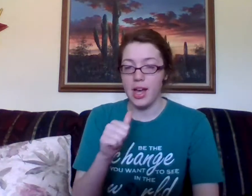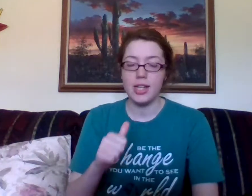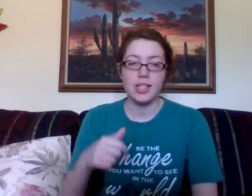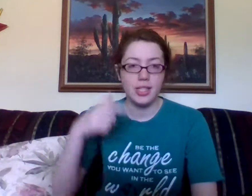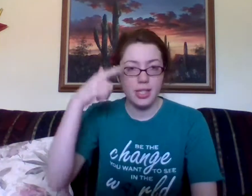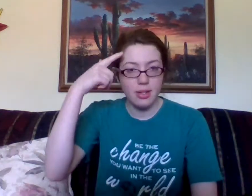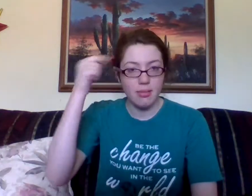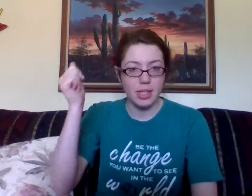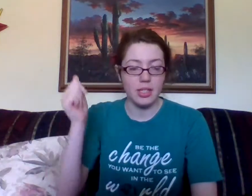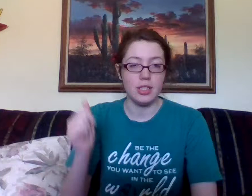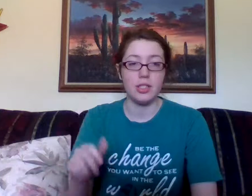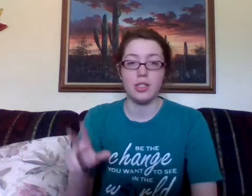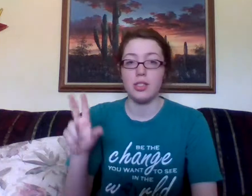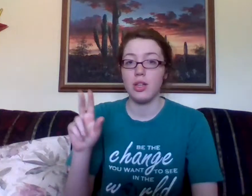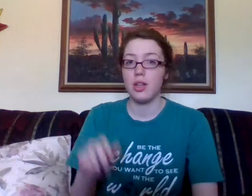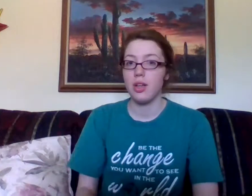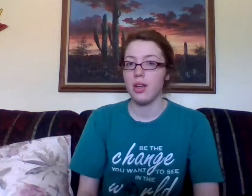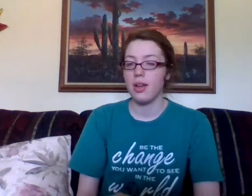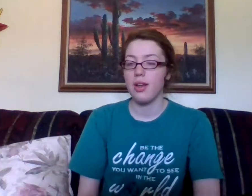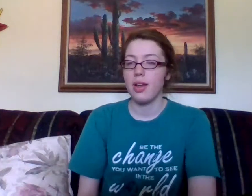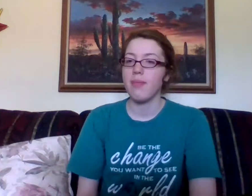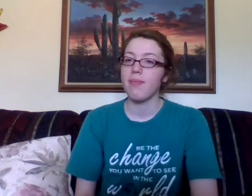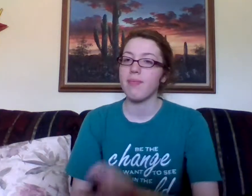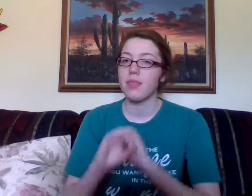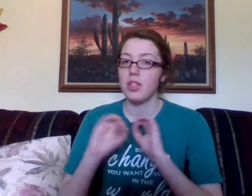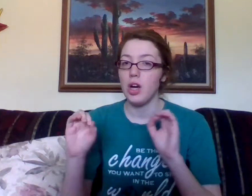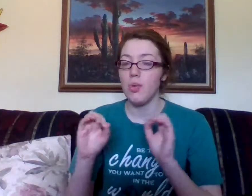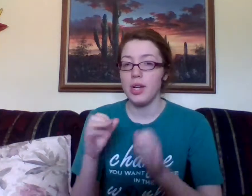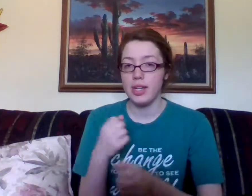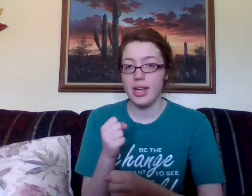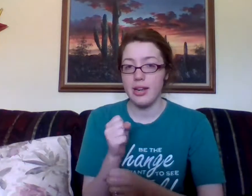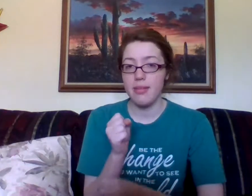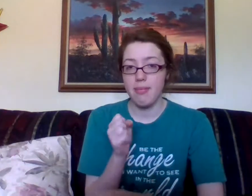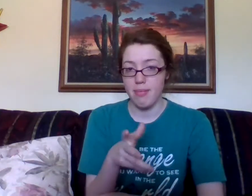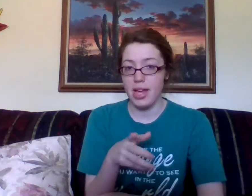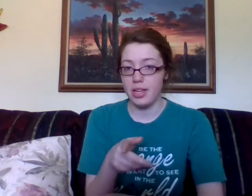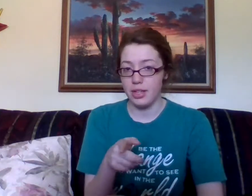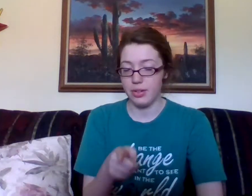not, because no one can make you